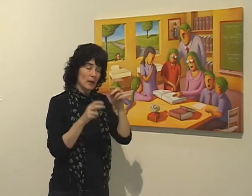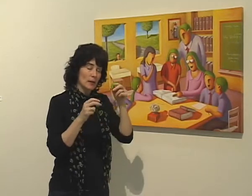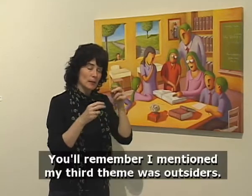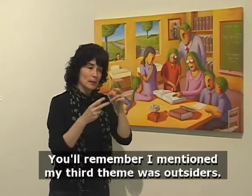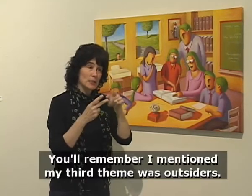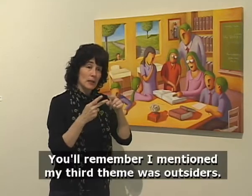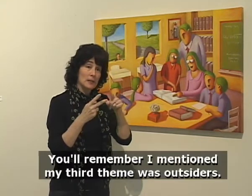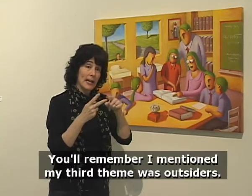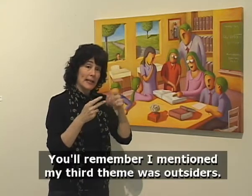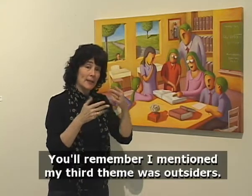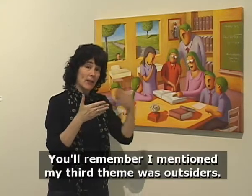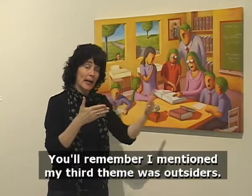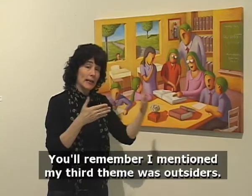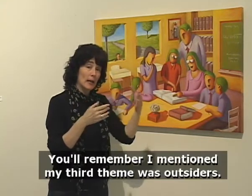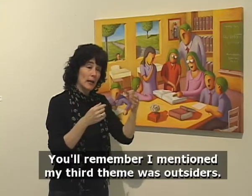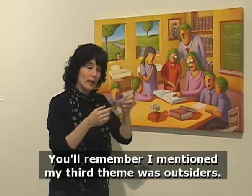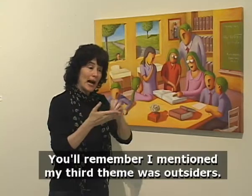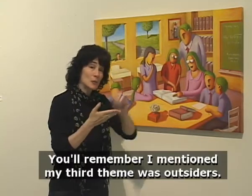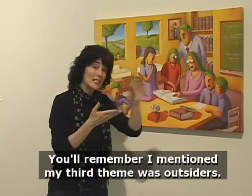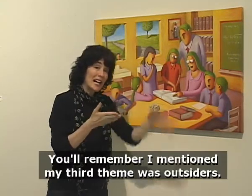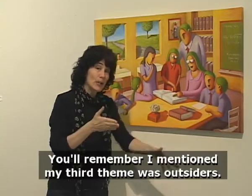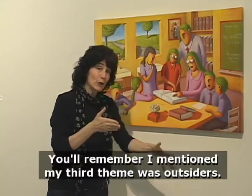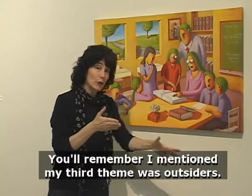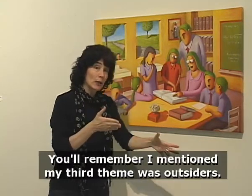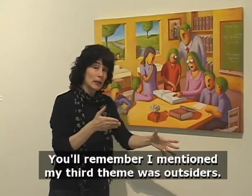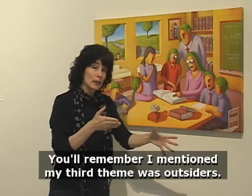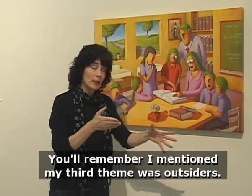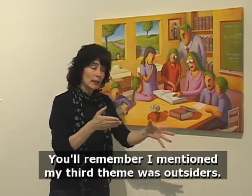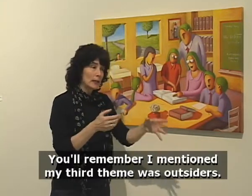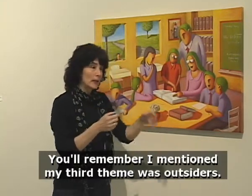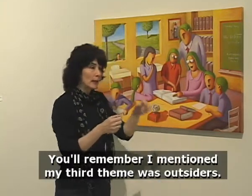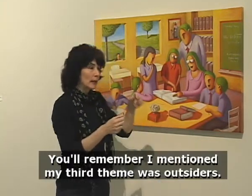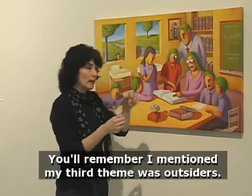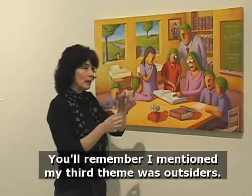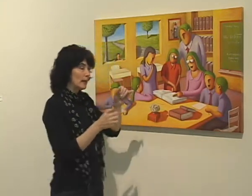You'll remember I mentioned my third theme was outsiders.